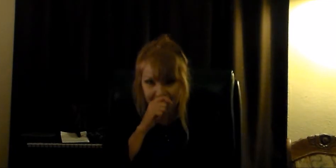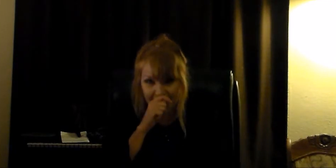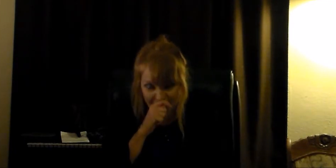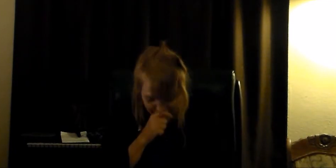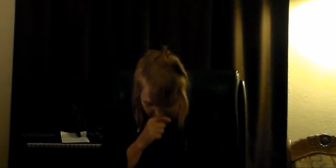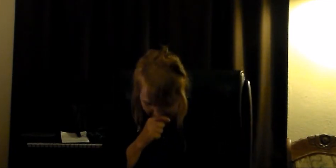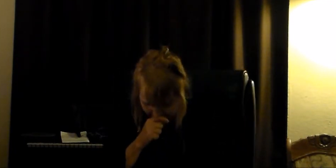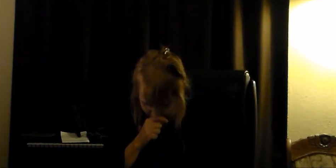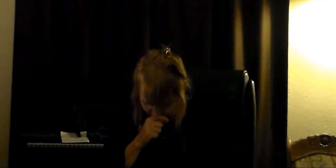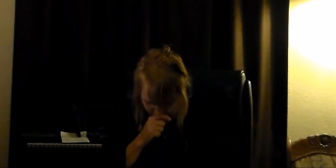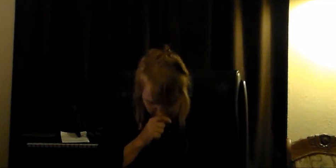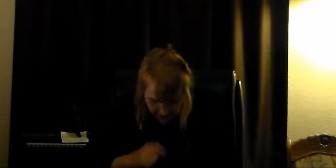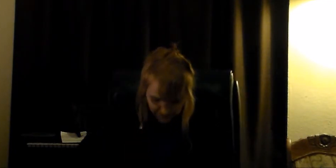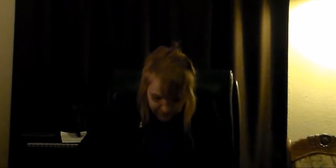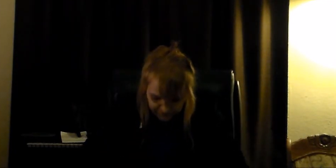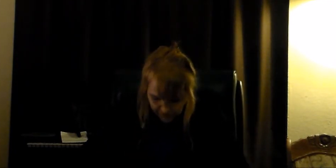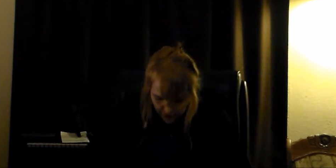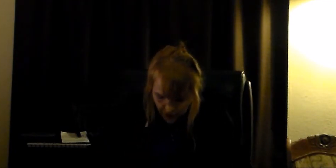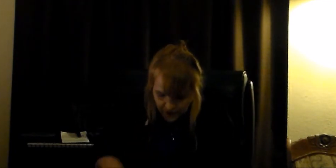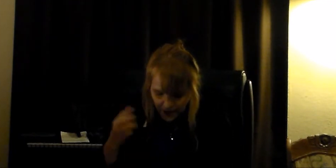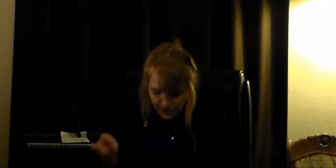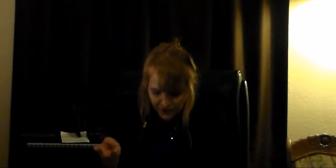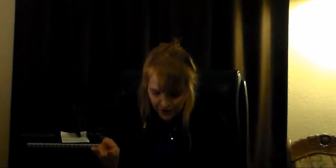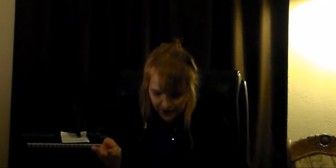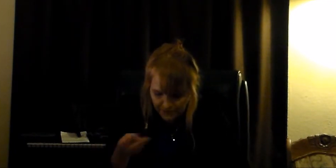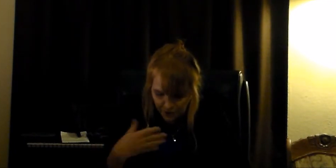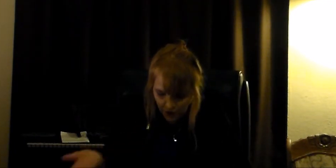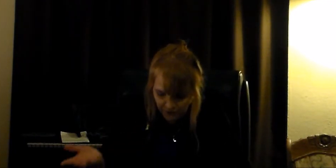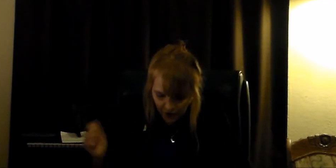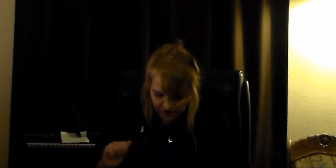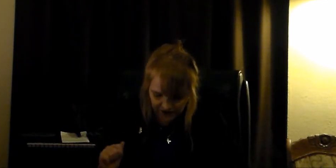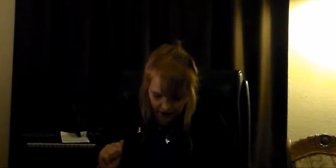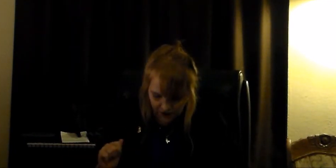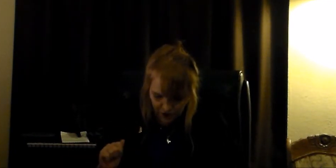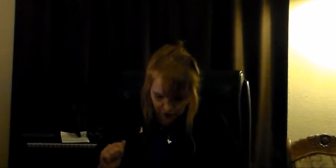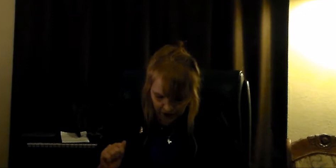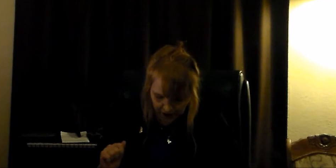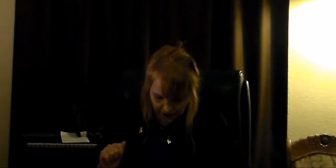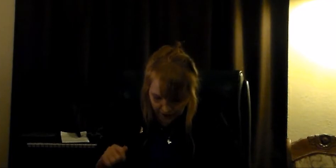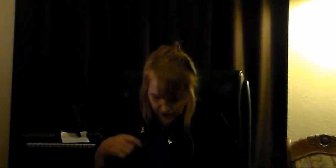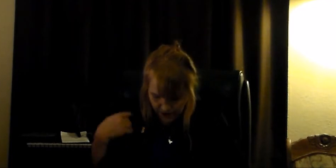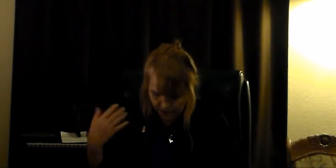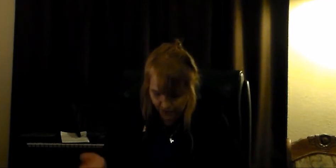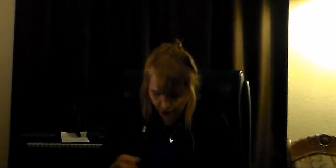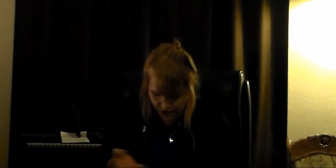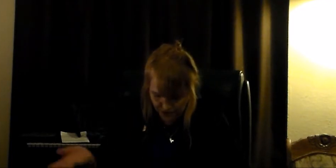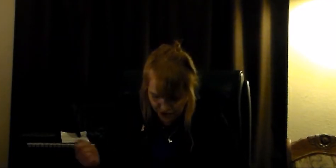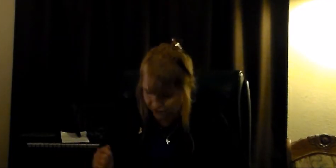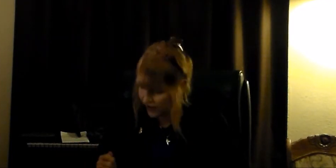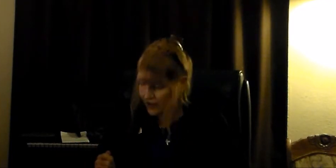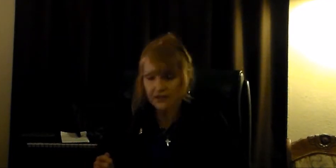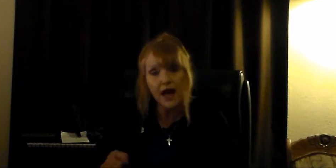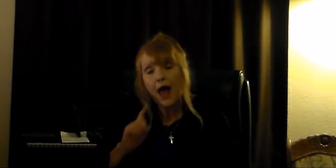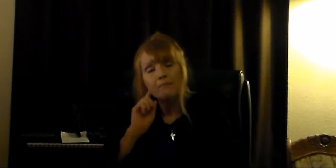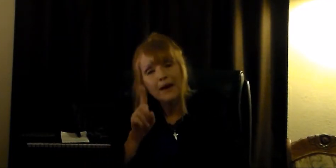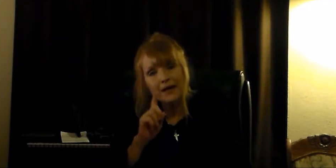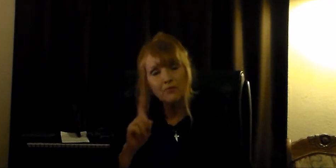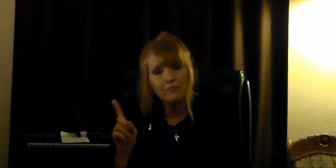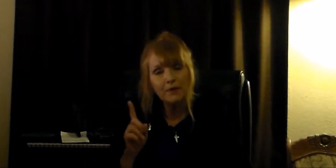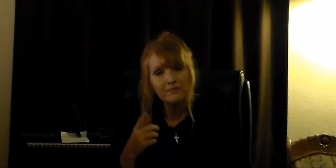at that. He said, sandwich. Excuse me. Number three comes work for if it dares awake. Number four comes to friends. My number one purpose